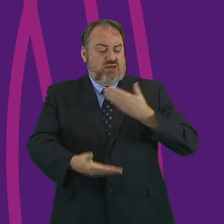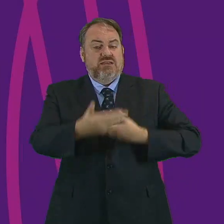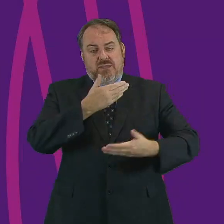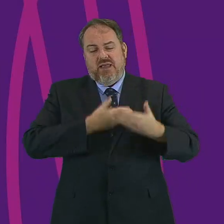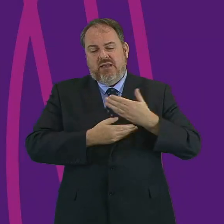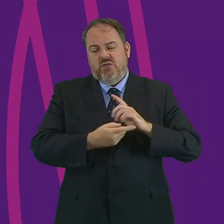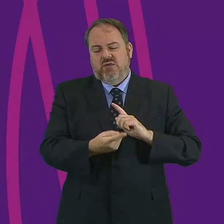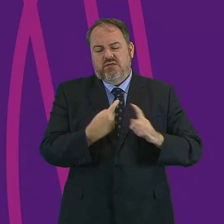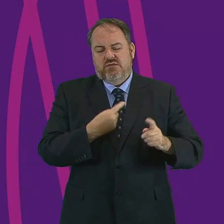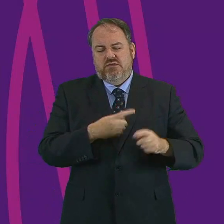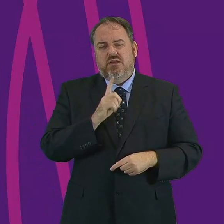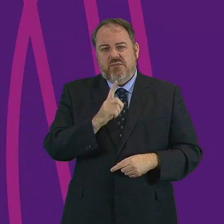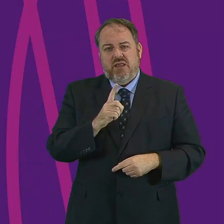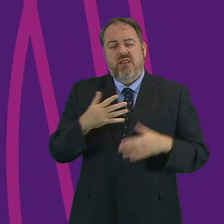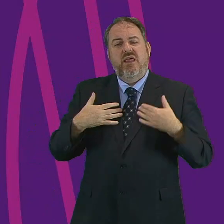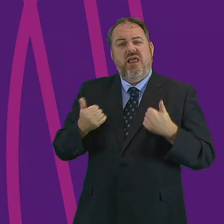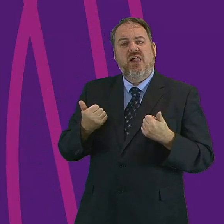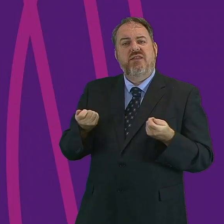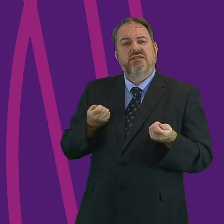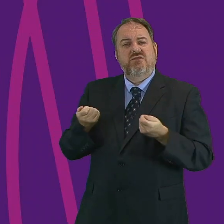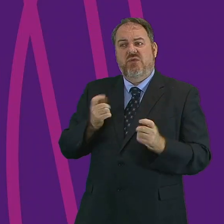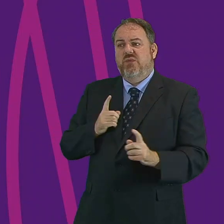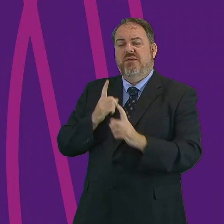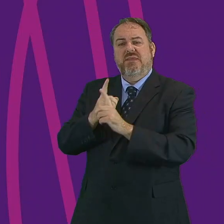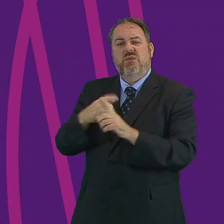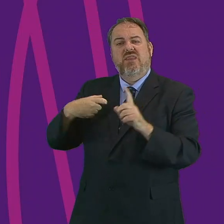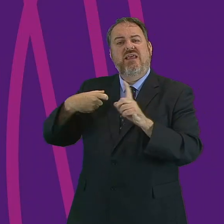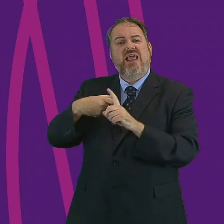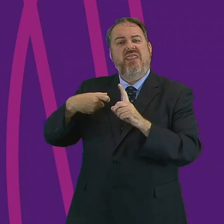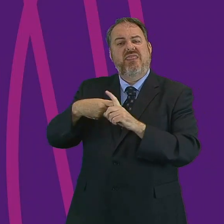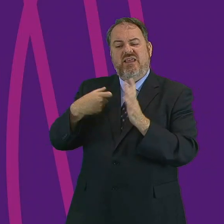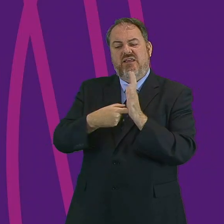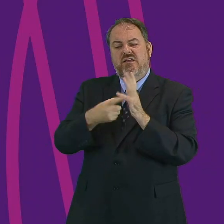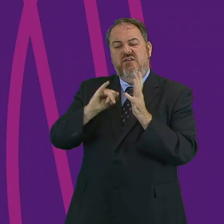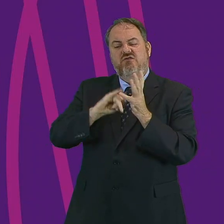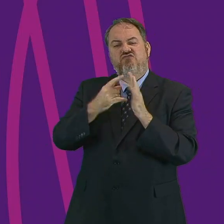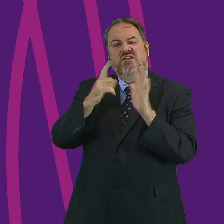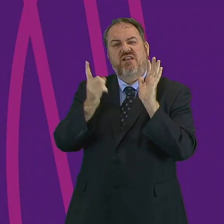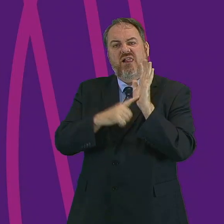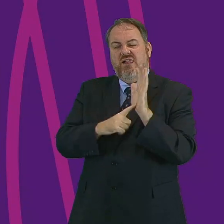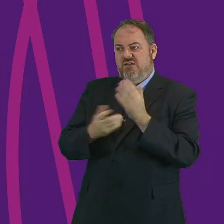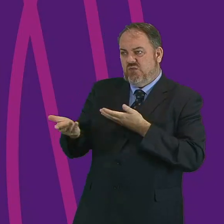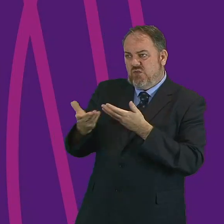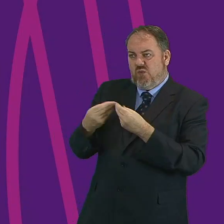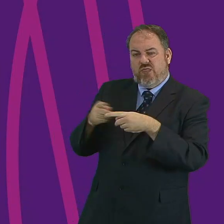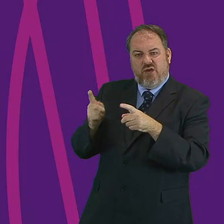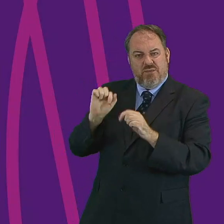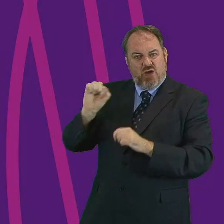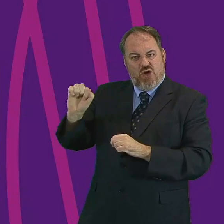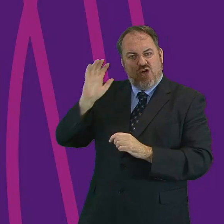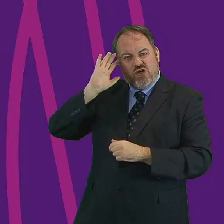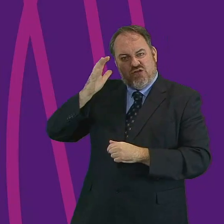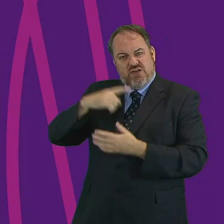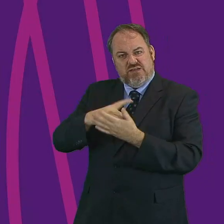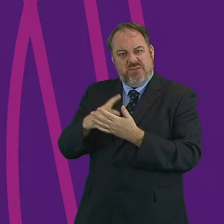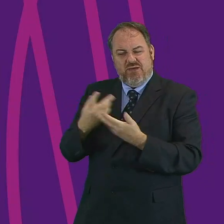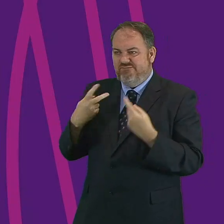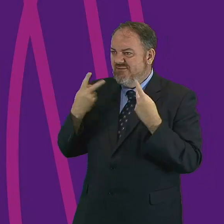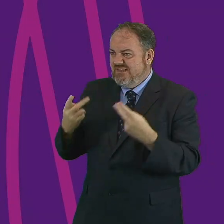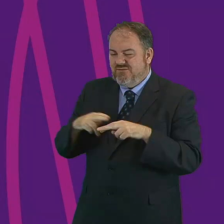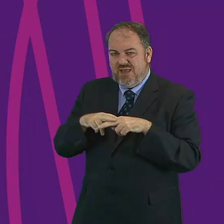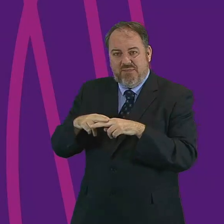published on 25th June, which outlined a staged approach to the return of visiting, and currently limited outdoor and indoor visiting